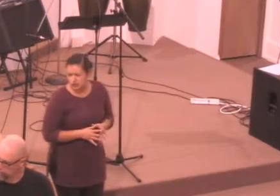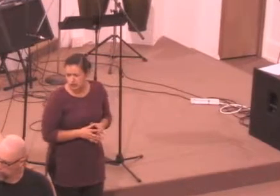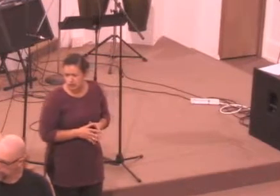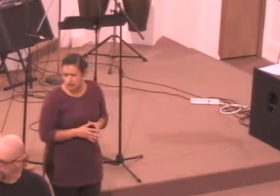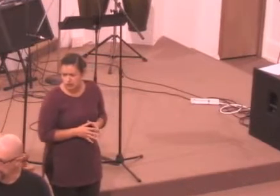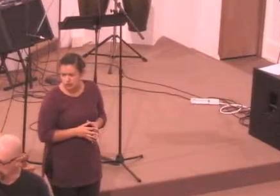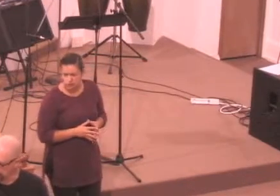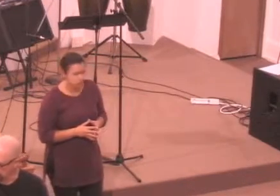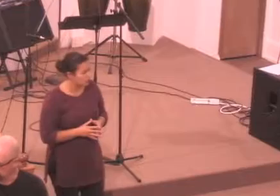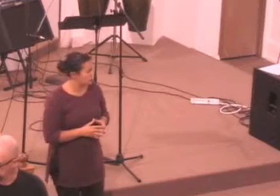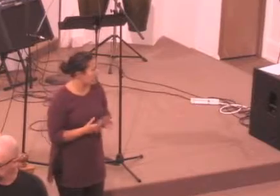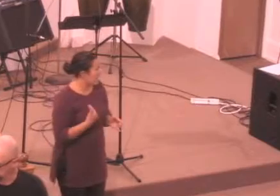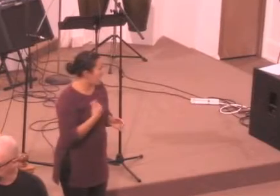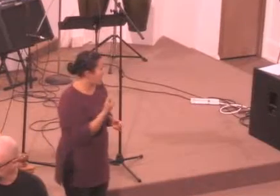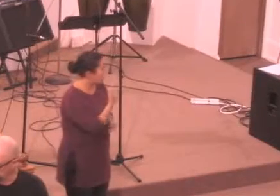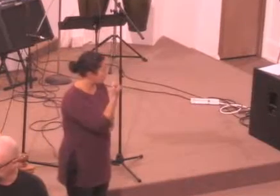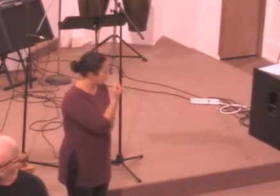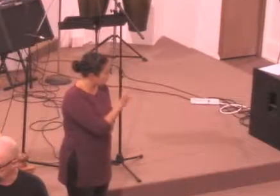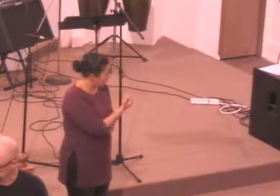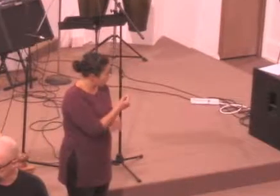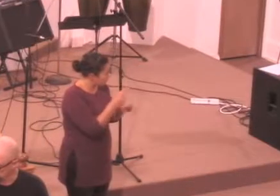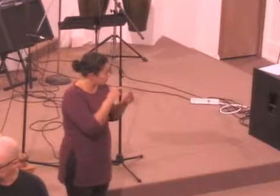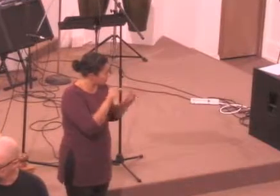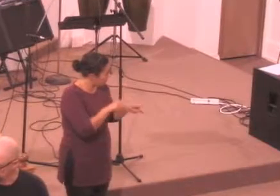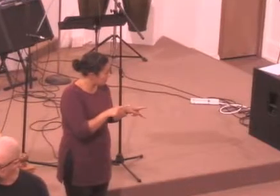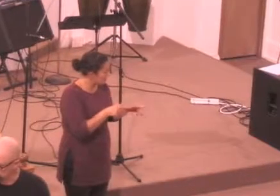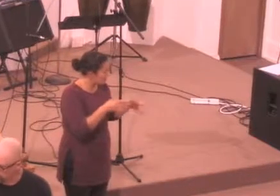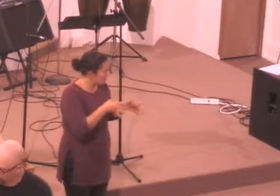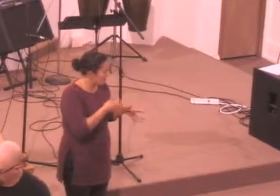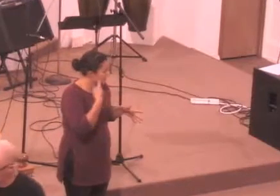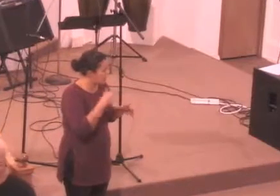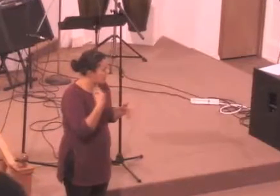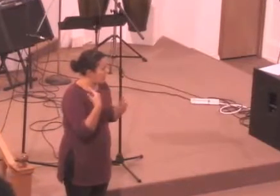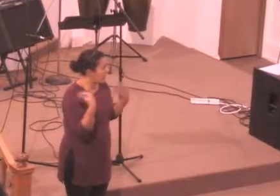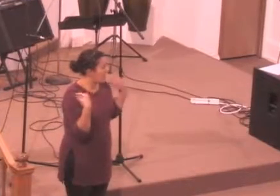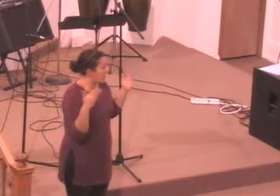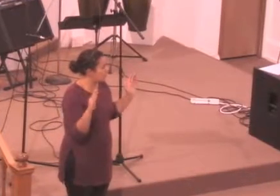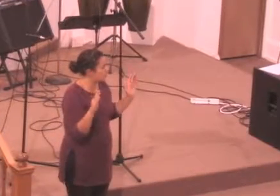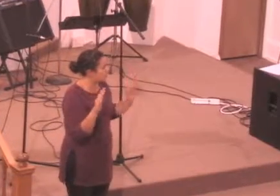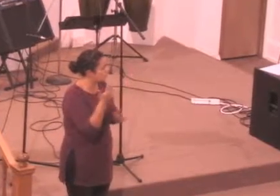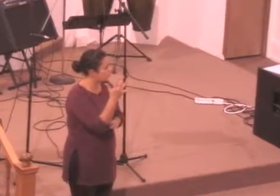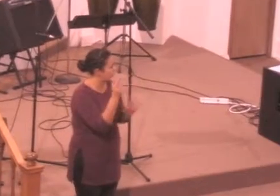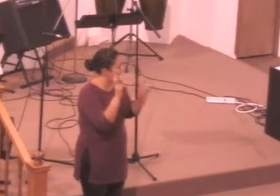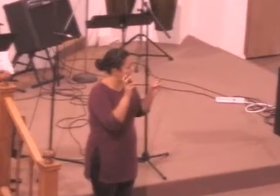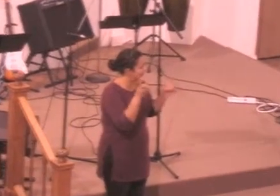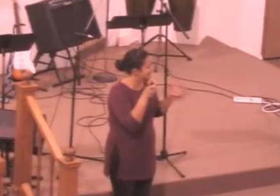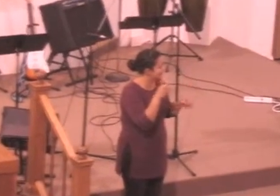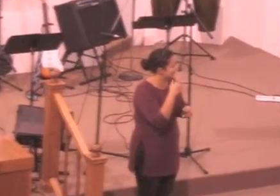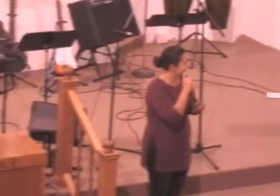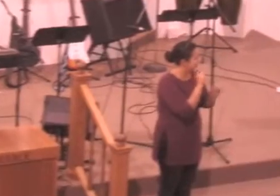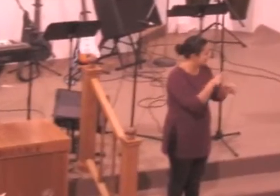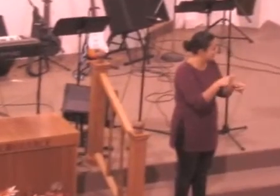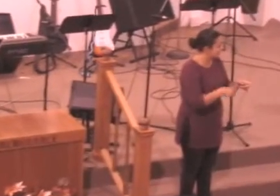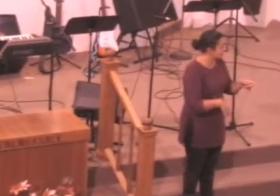We have one left, and if you would like to do Angel Tree, we have the